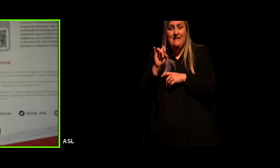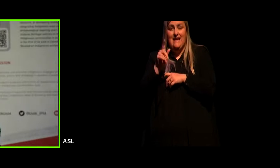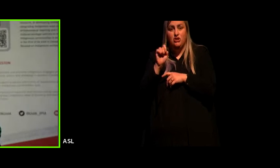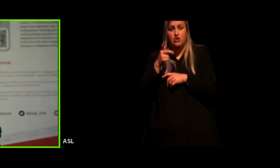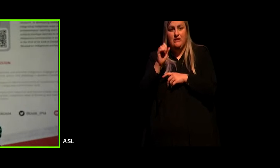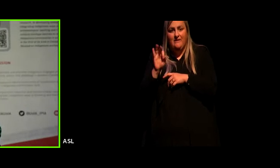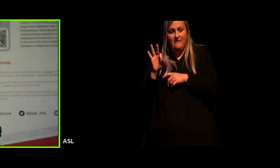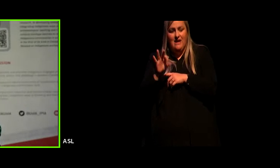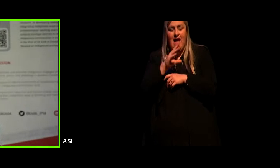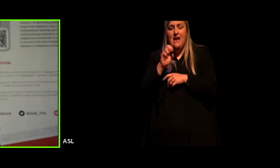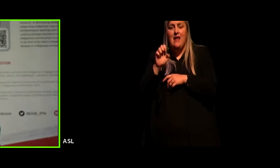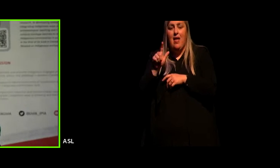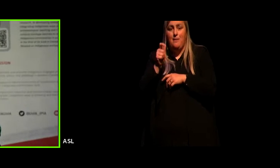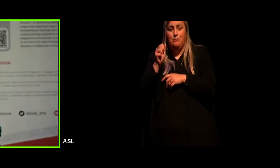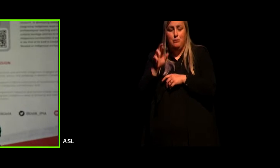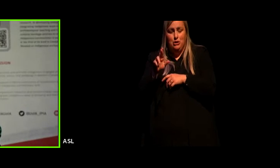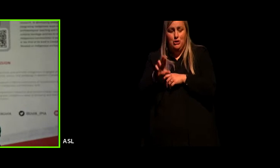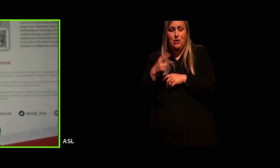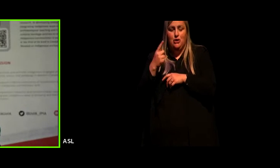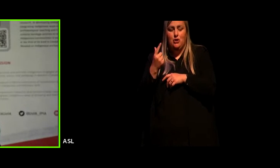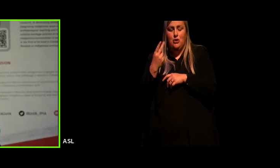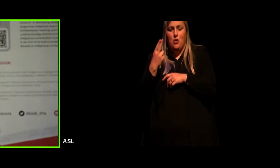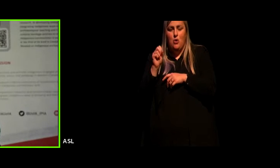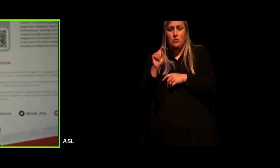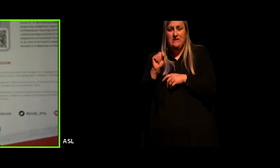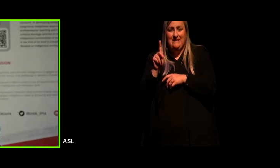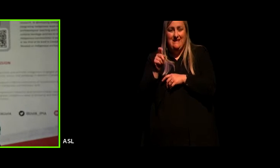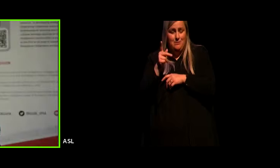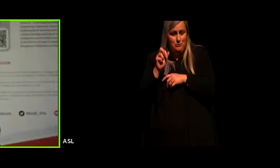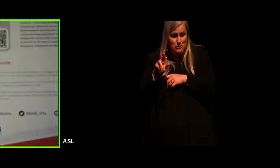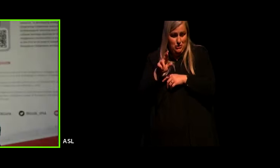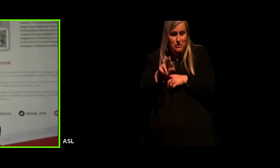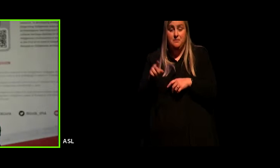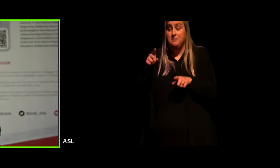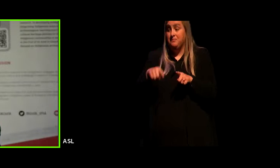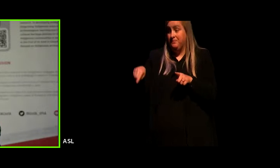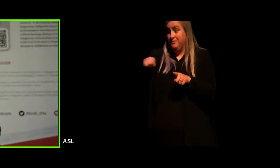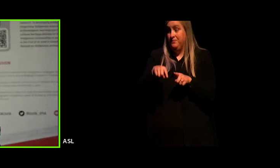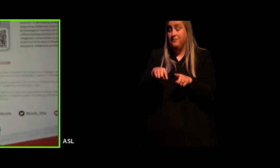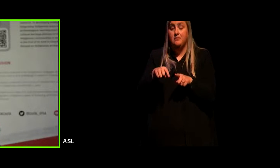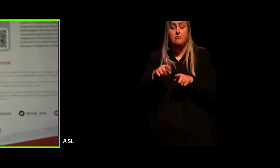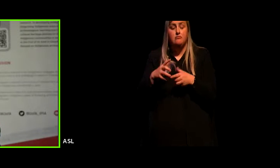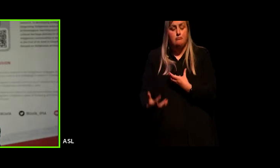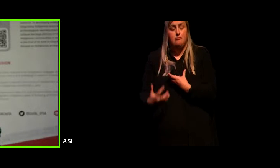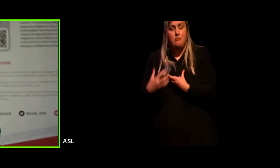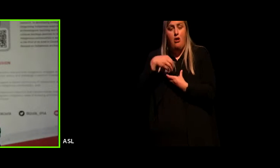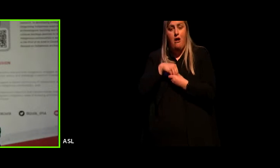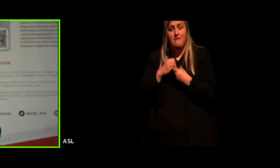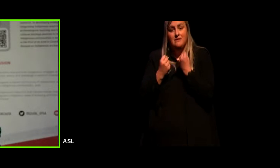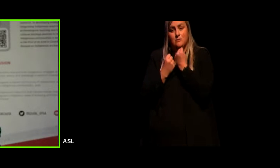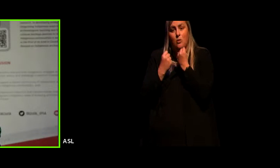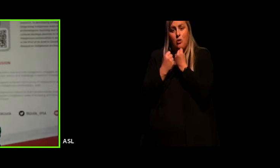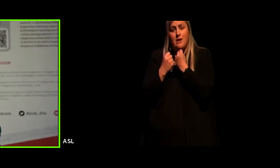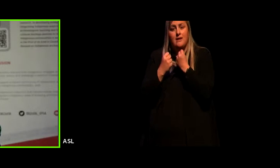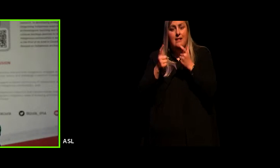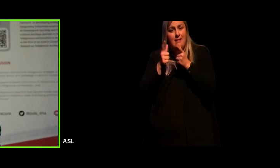Elmer Ghostkeeper, who are part of our initiative supporting Indigenous language